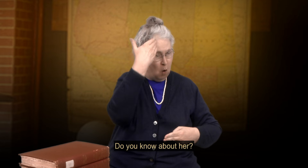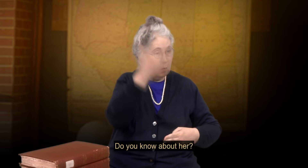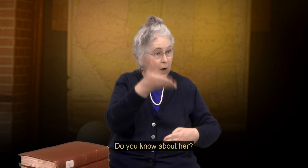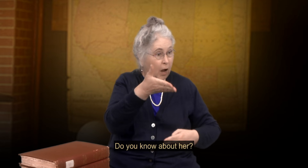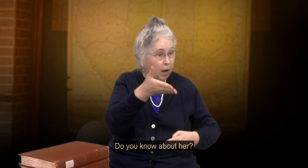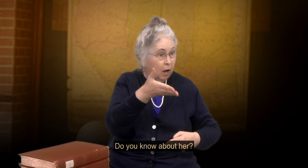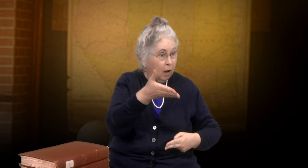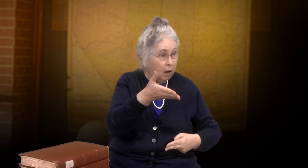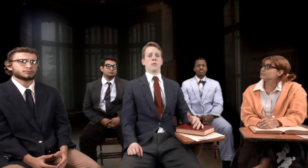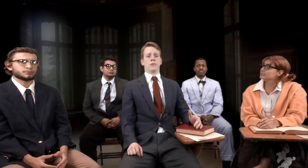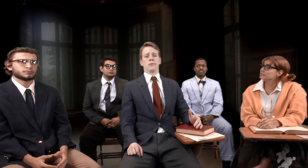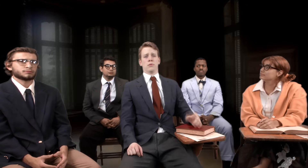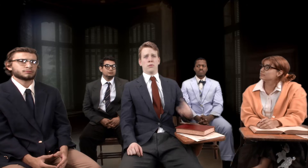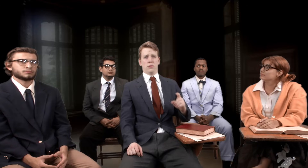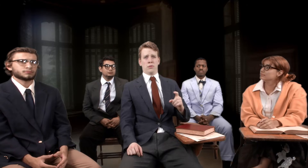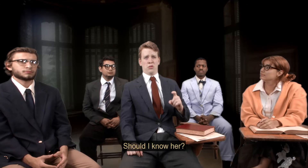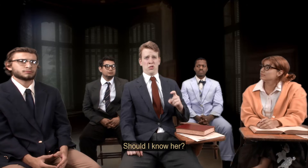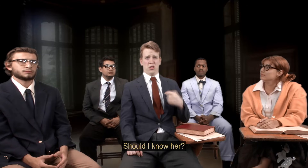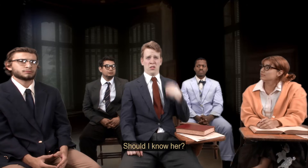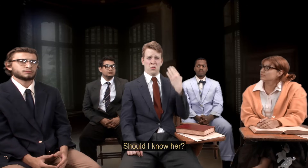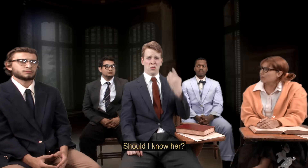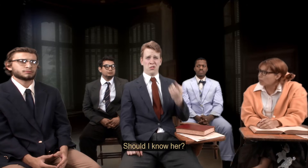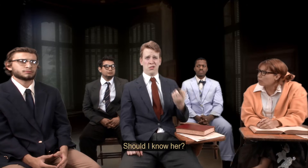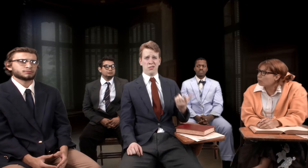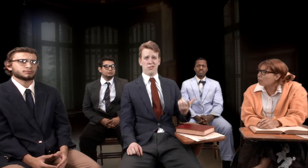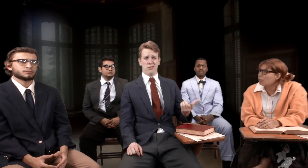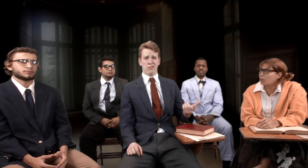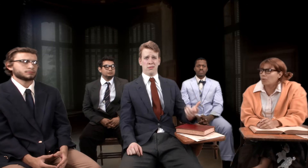about her? Should I know her?